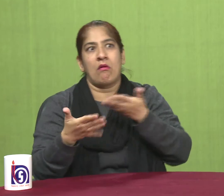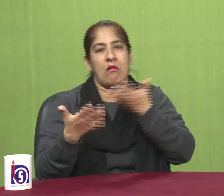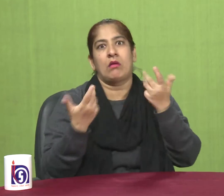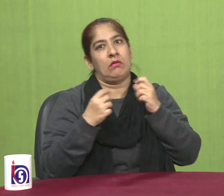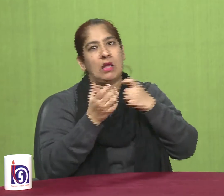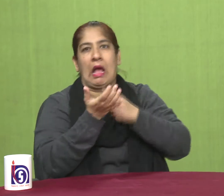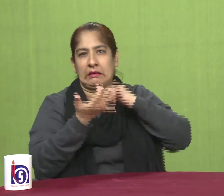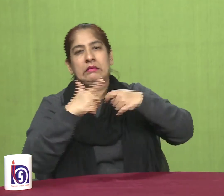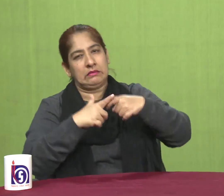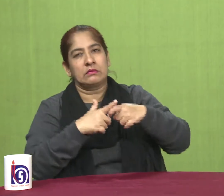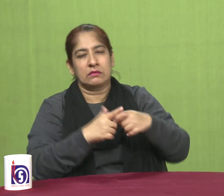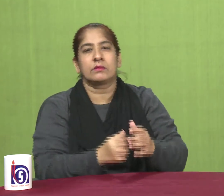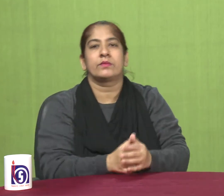That is always a risk there.